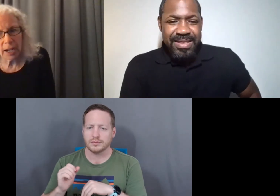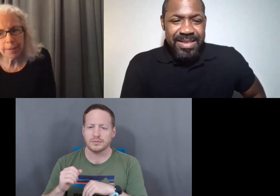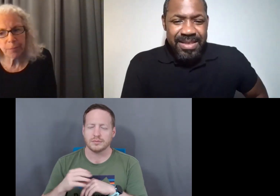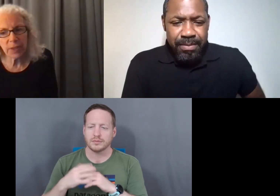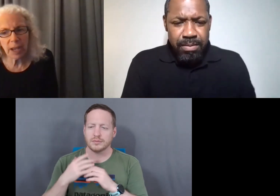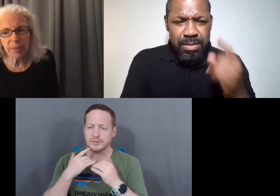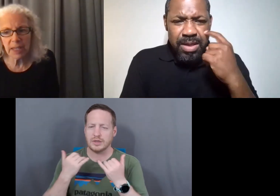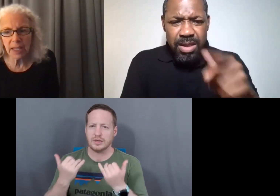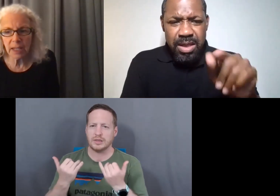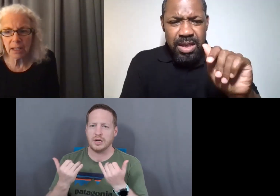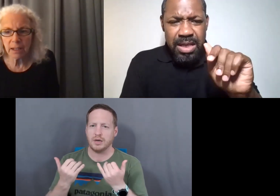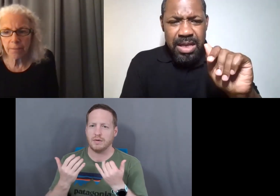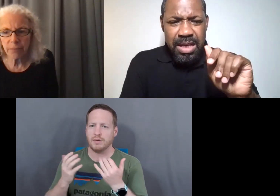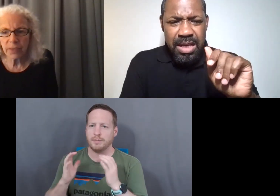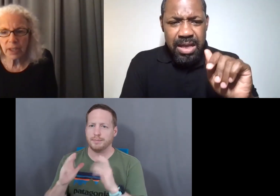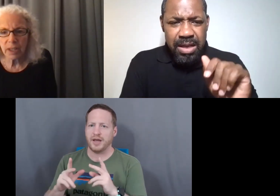I'm thinking,